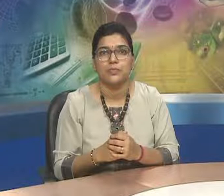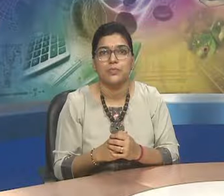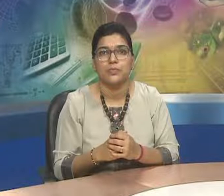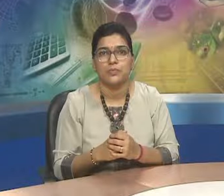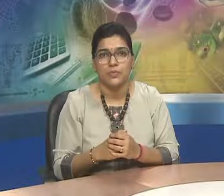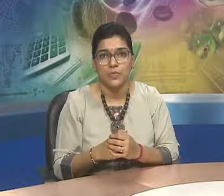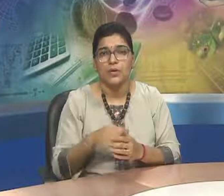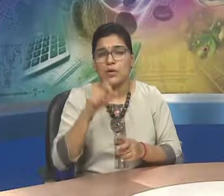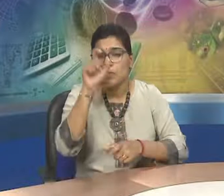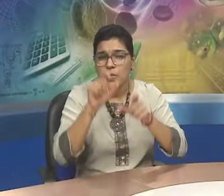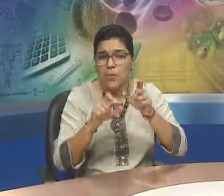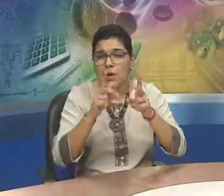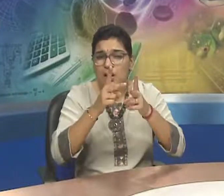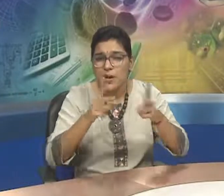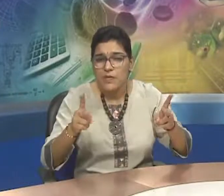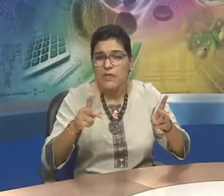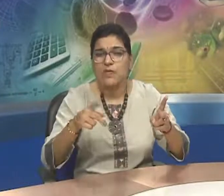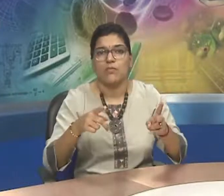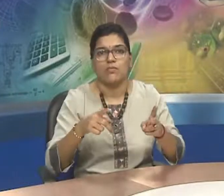of forced labor